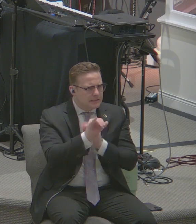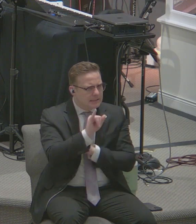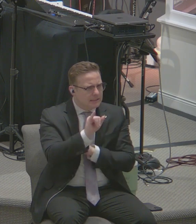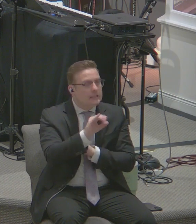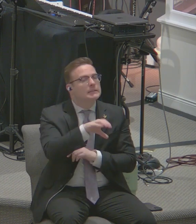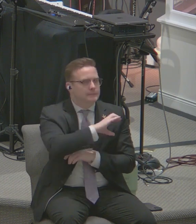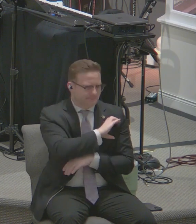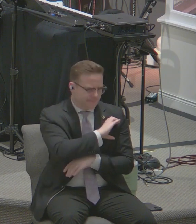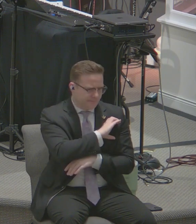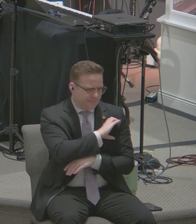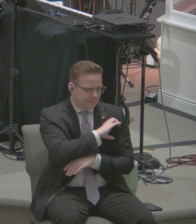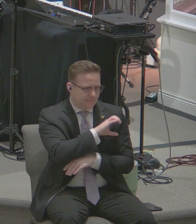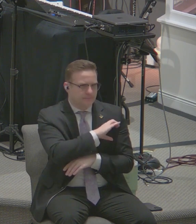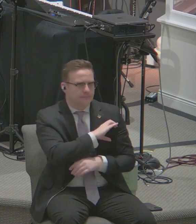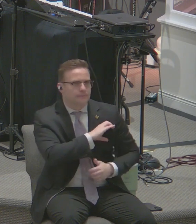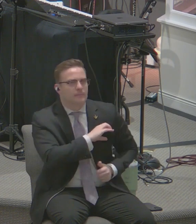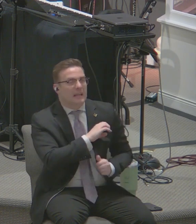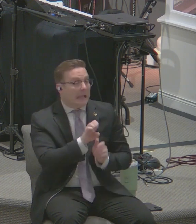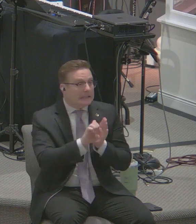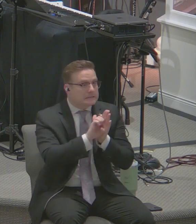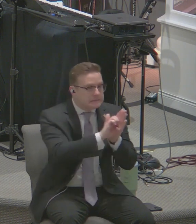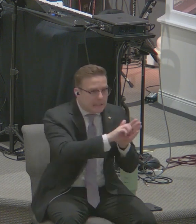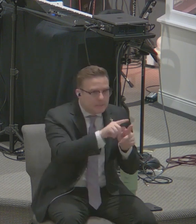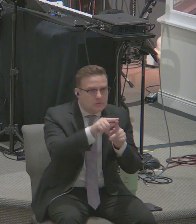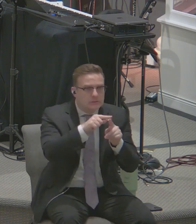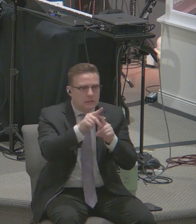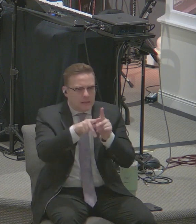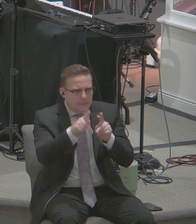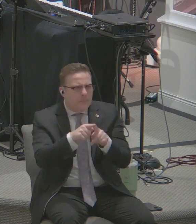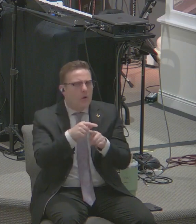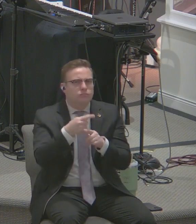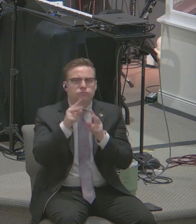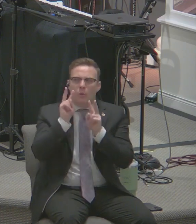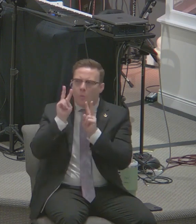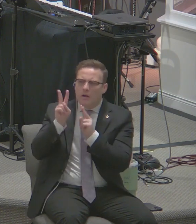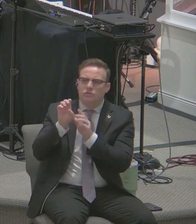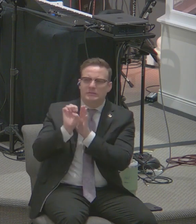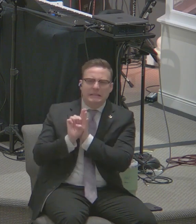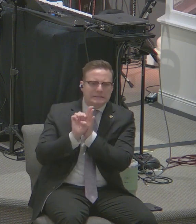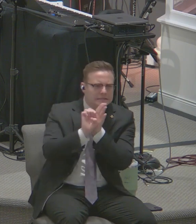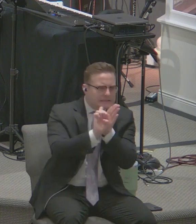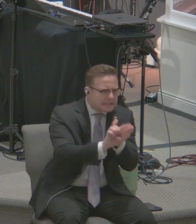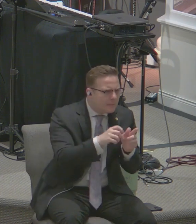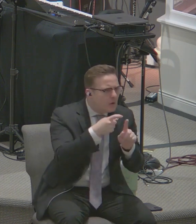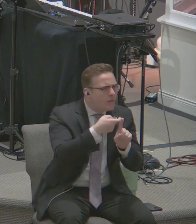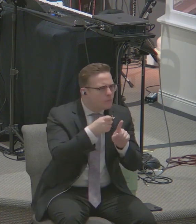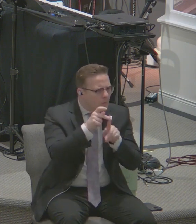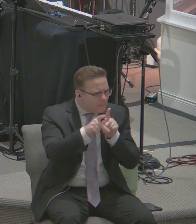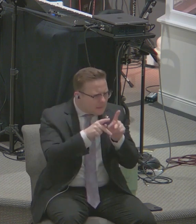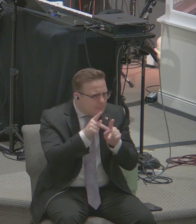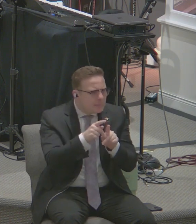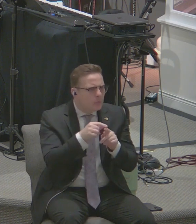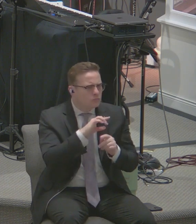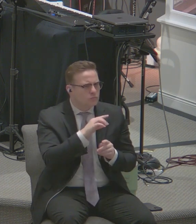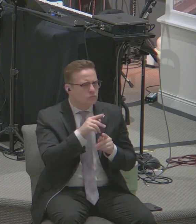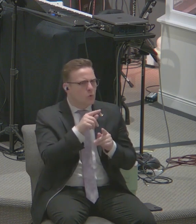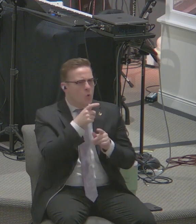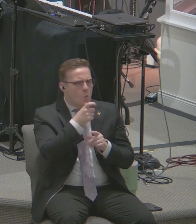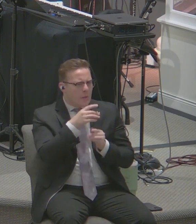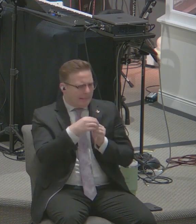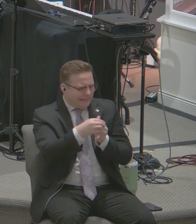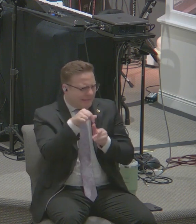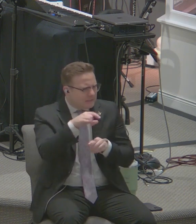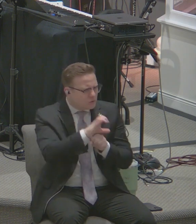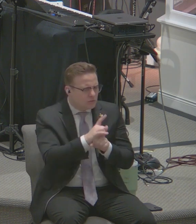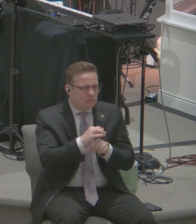Examples to the flock. Watching their example. Watching them make right decisions.